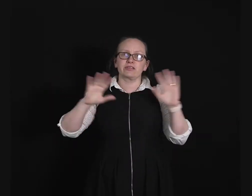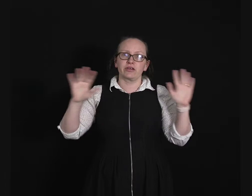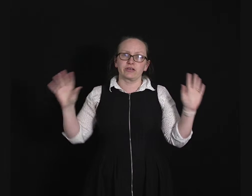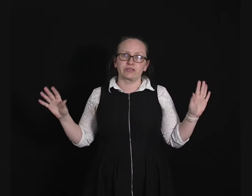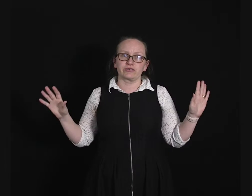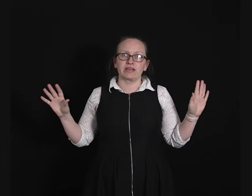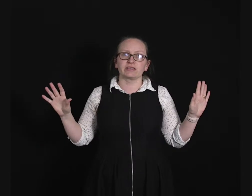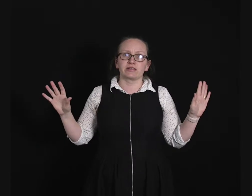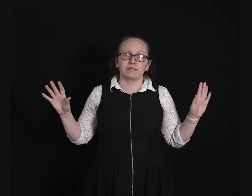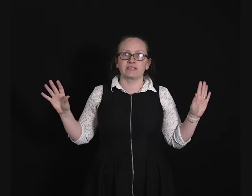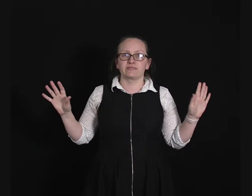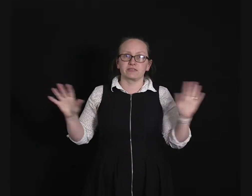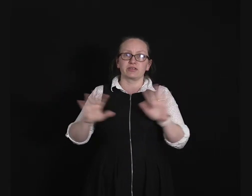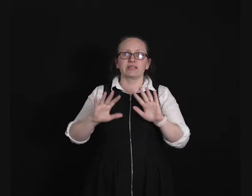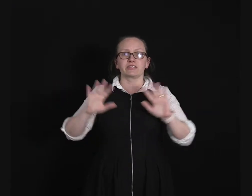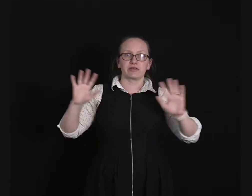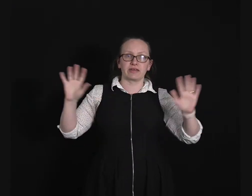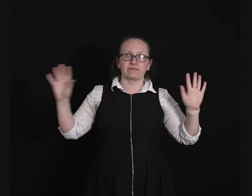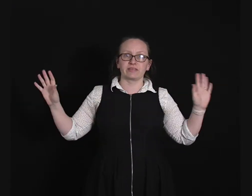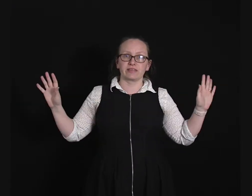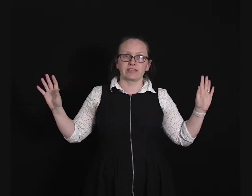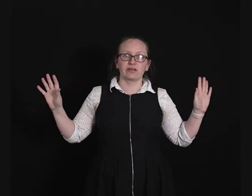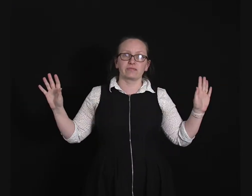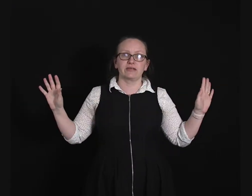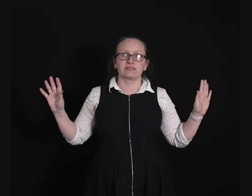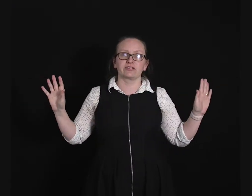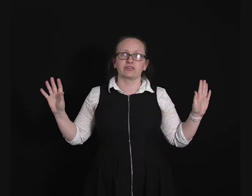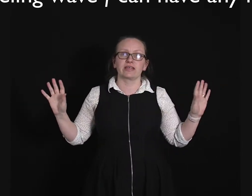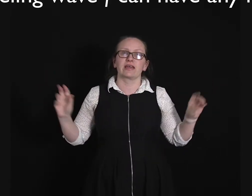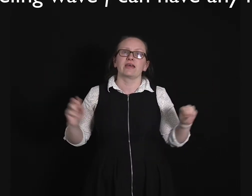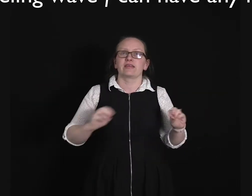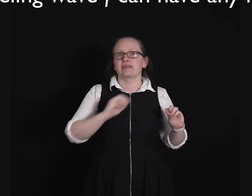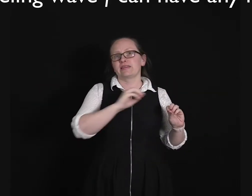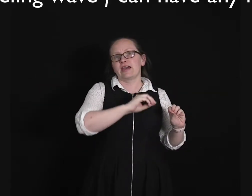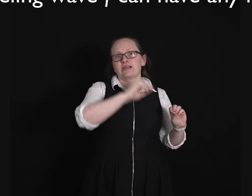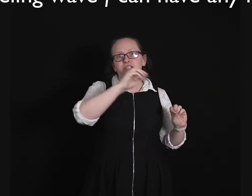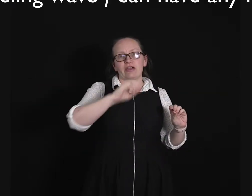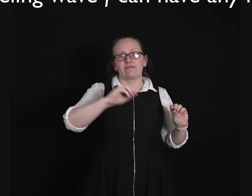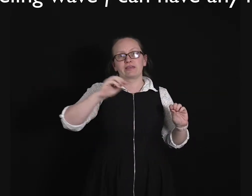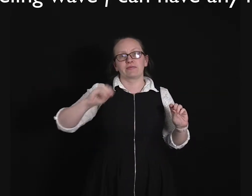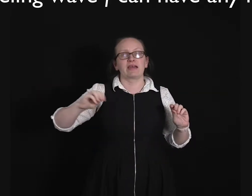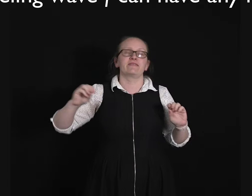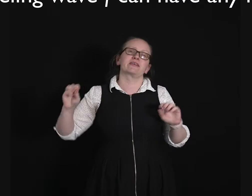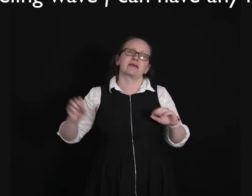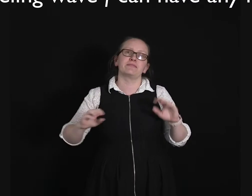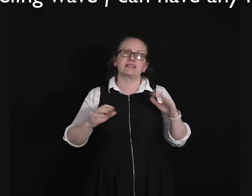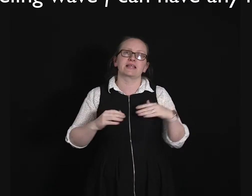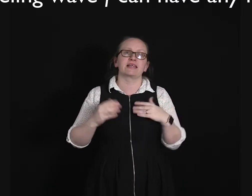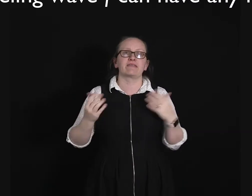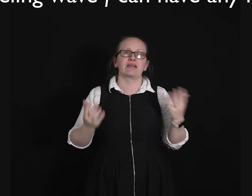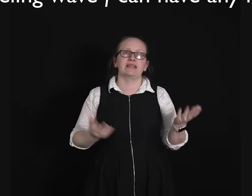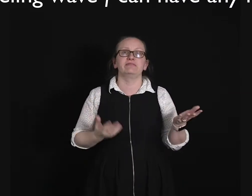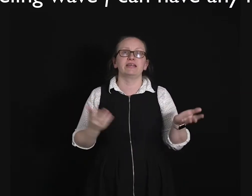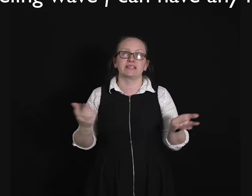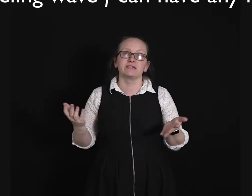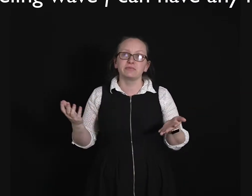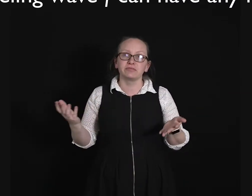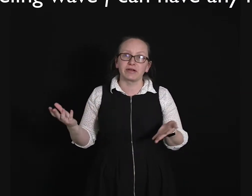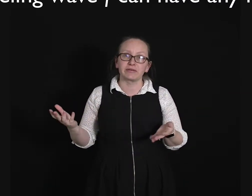no constraints on the piece of string, so infinitely long piece of string, then that travelling wave can basically have any reasonable